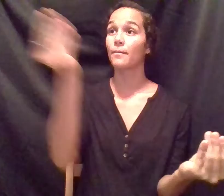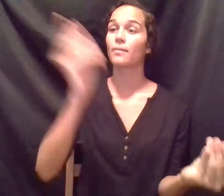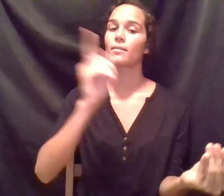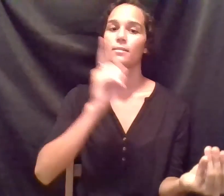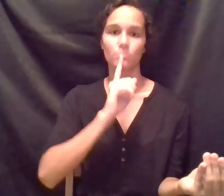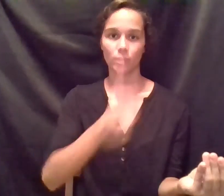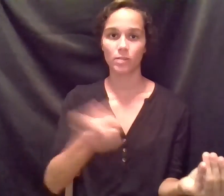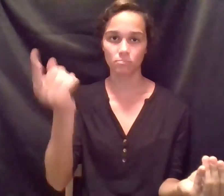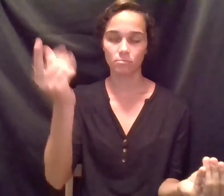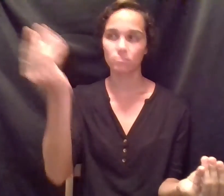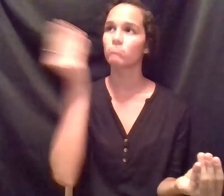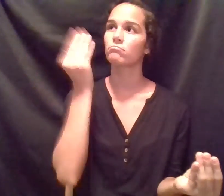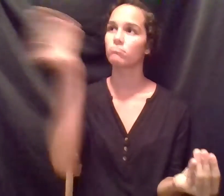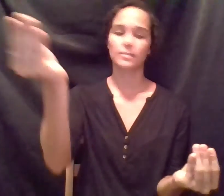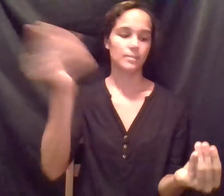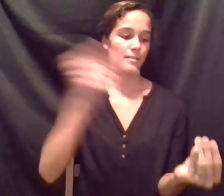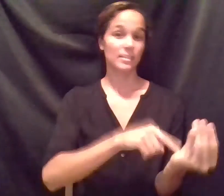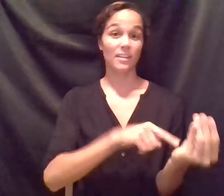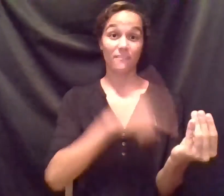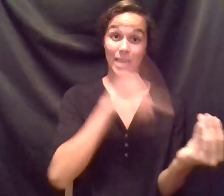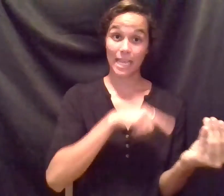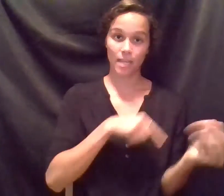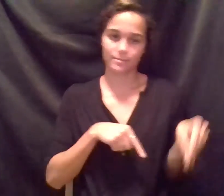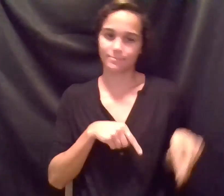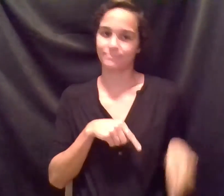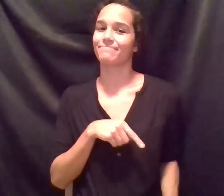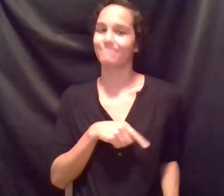the other one that was truth of what happened.